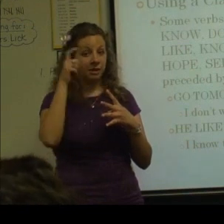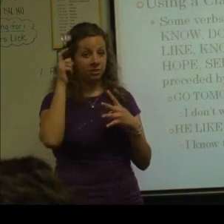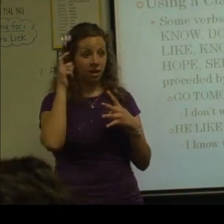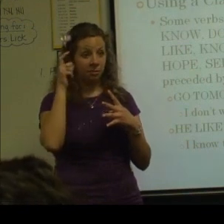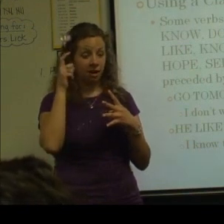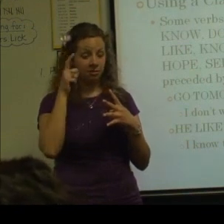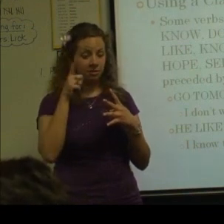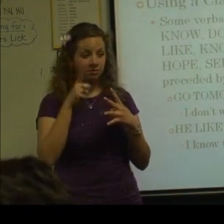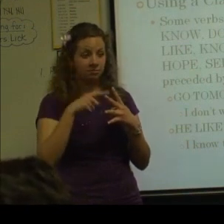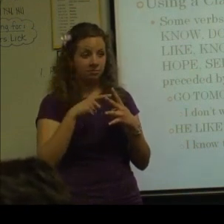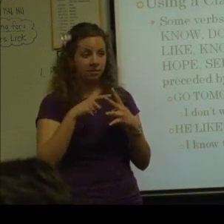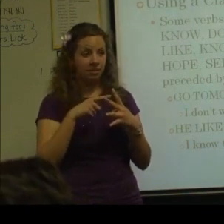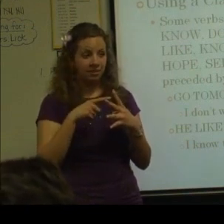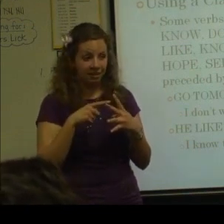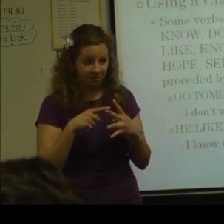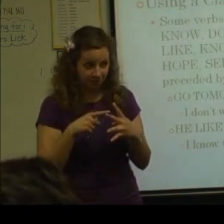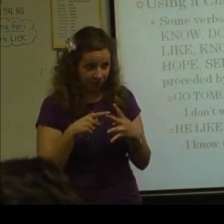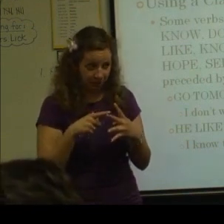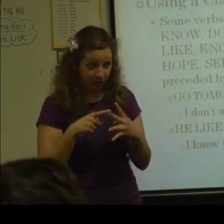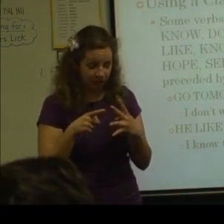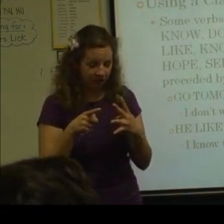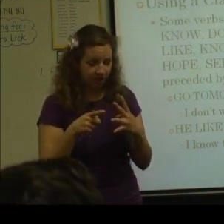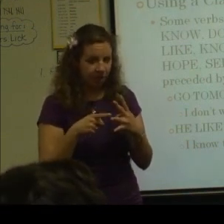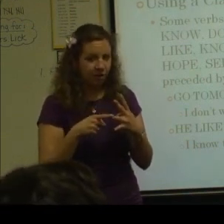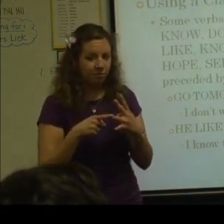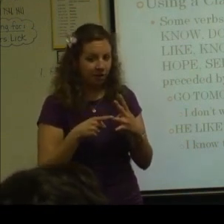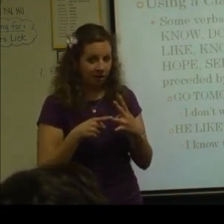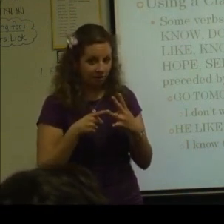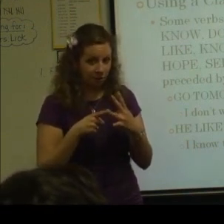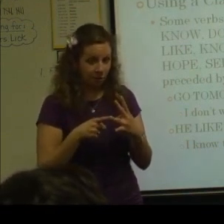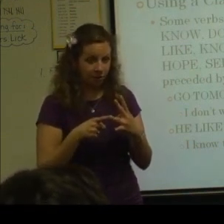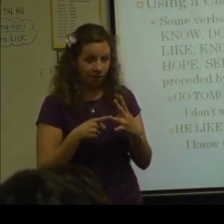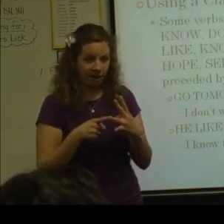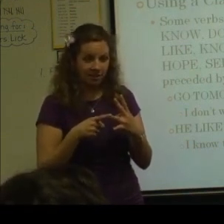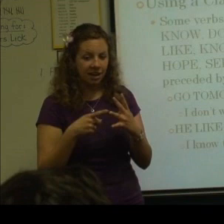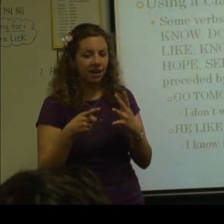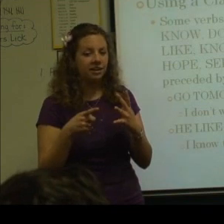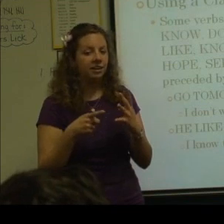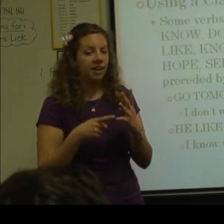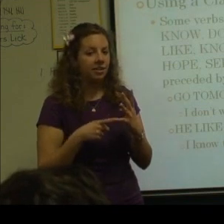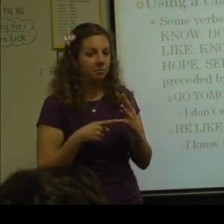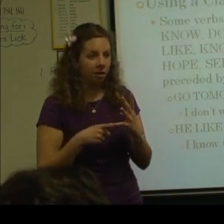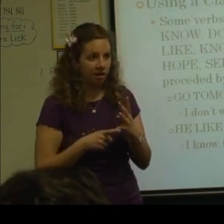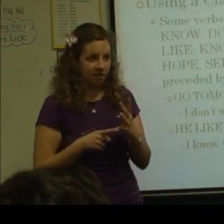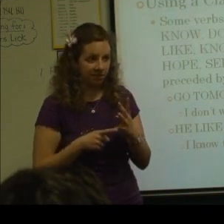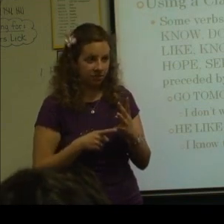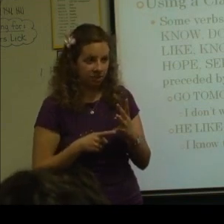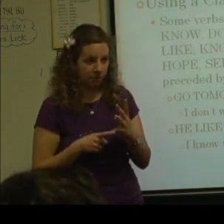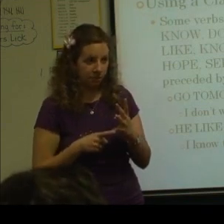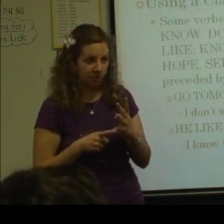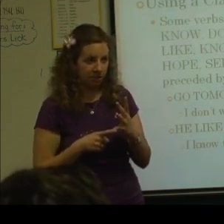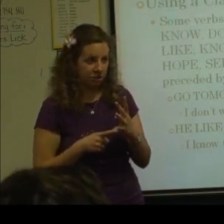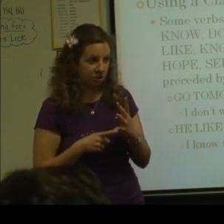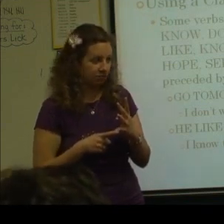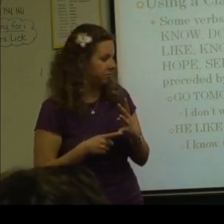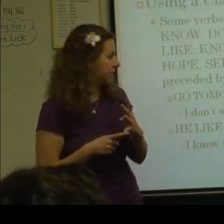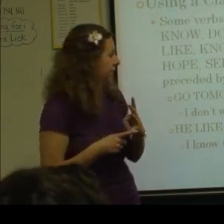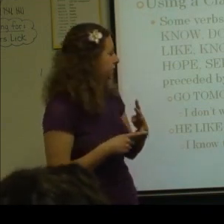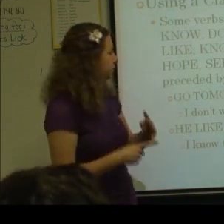raise your eyebrows, lean forward, pause. So hold the last sign, and then pause after the topicalization. Okay, so